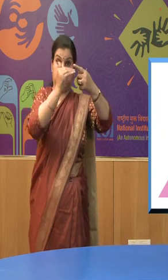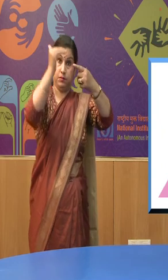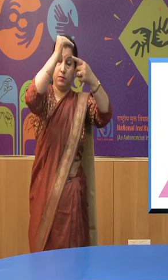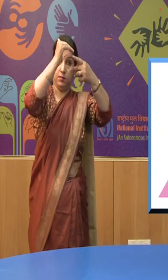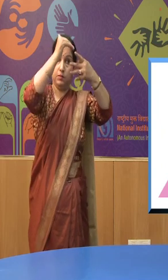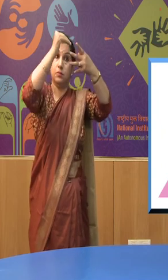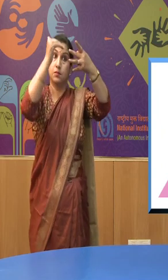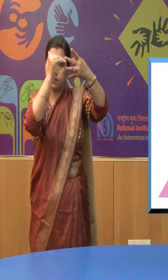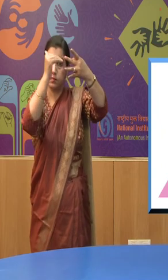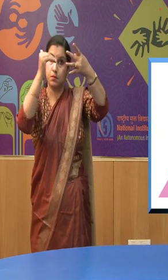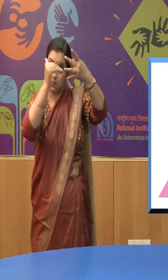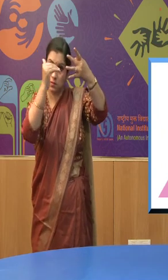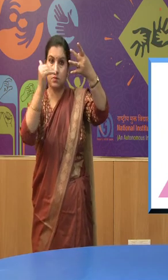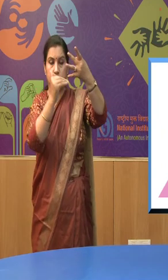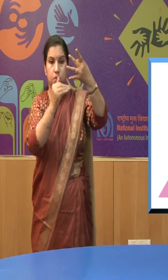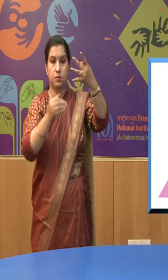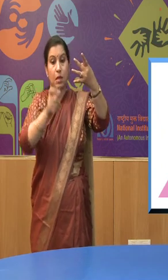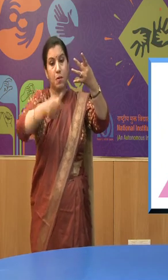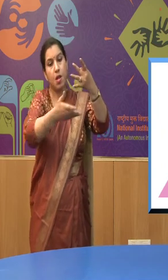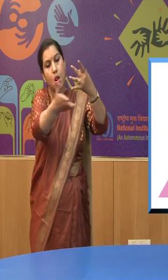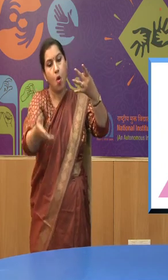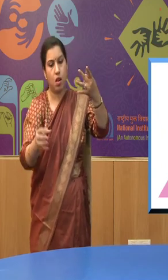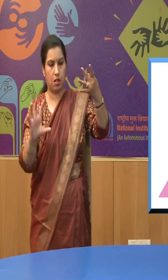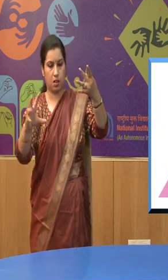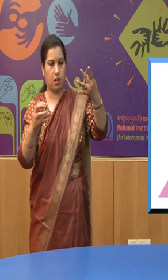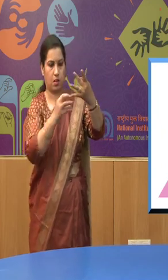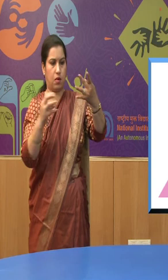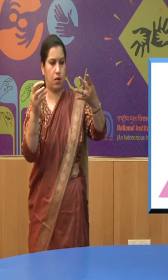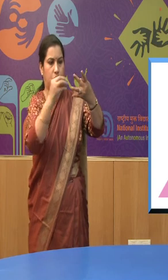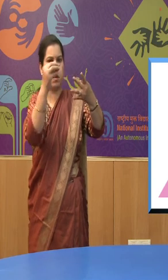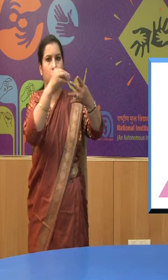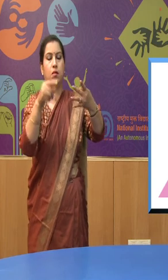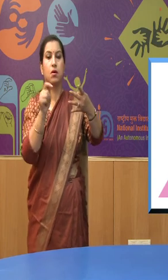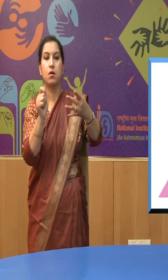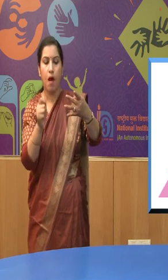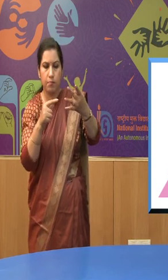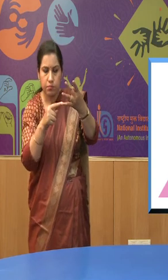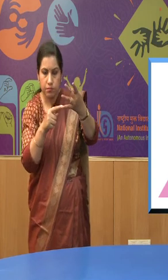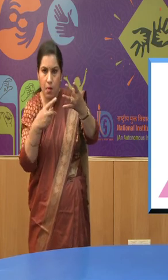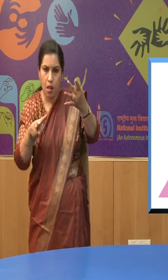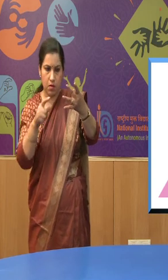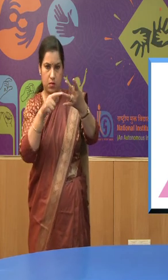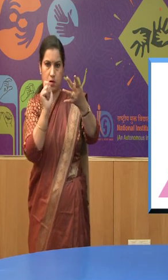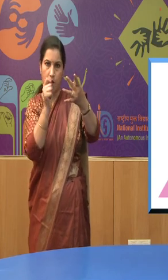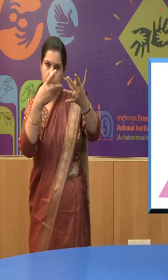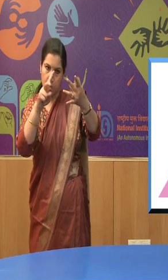According to this system, people were divided on the basis of work that they did.